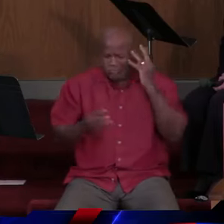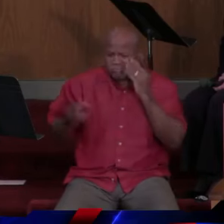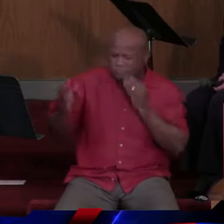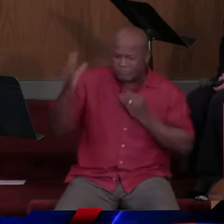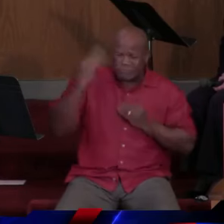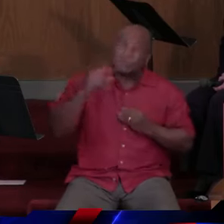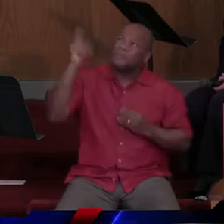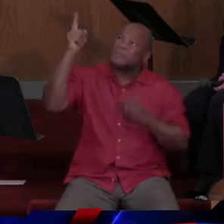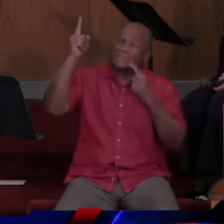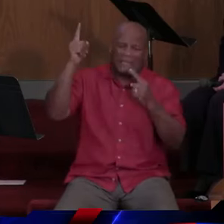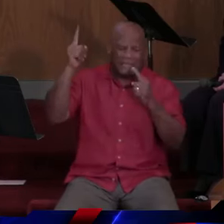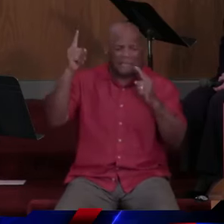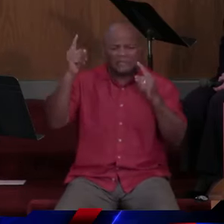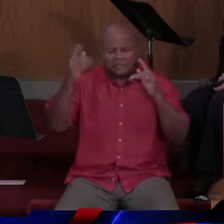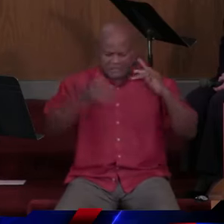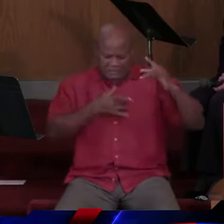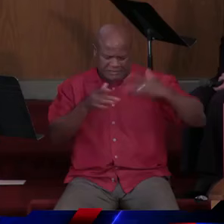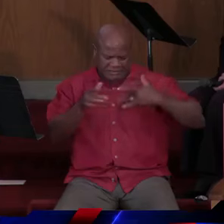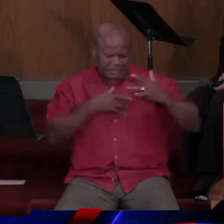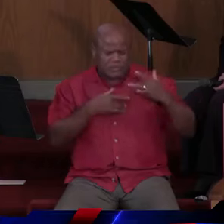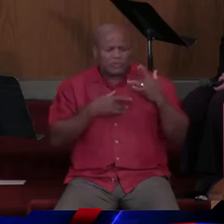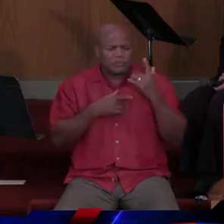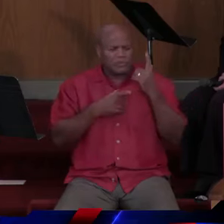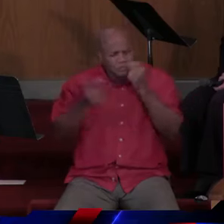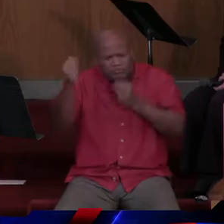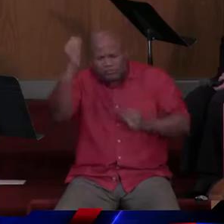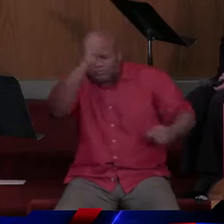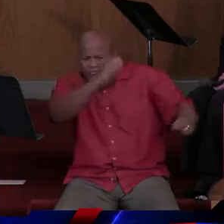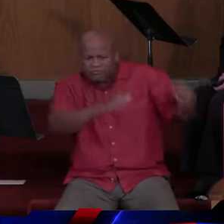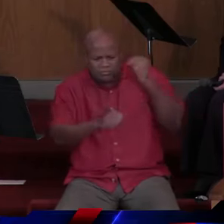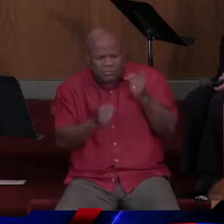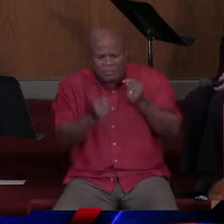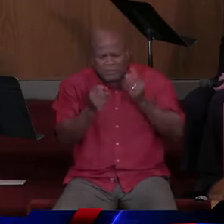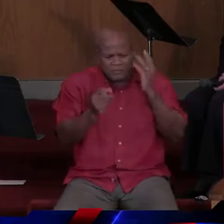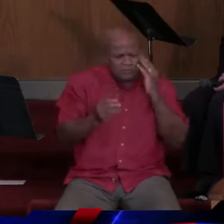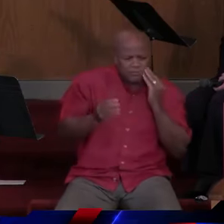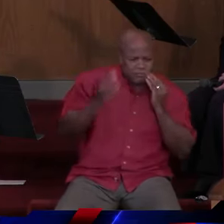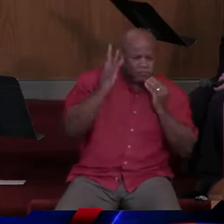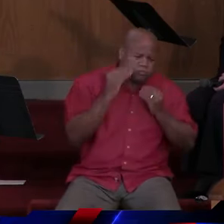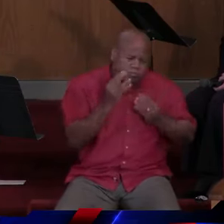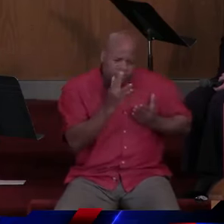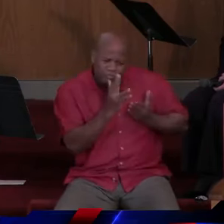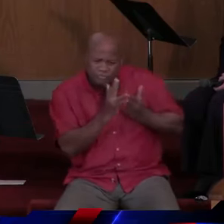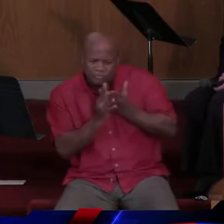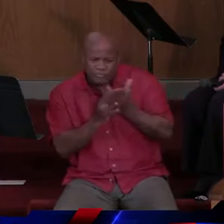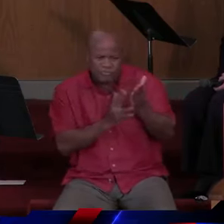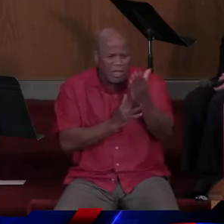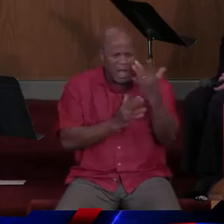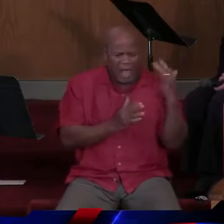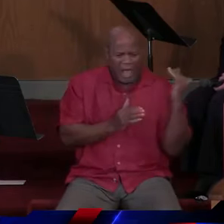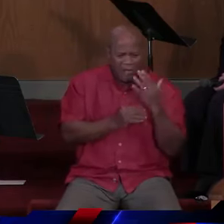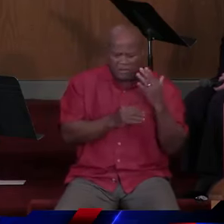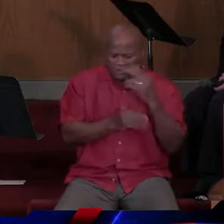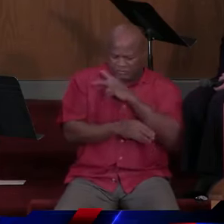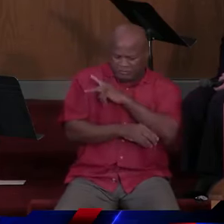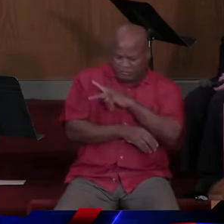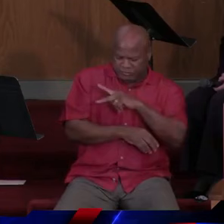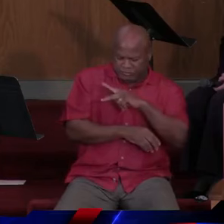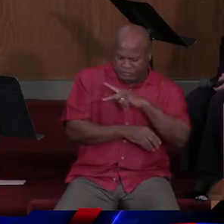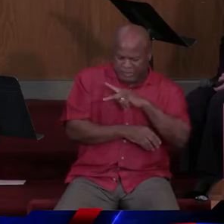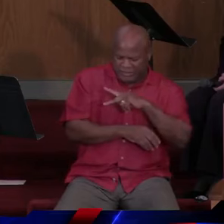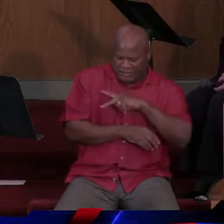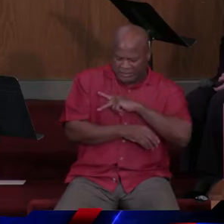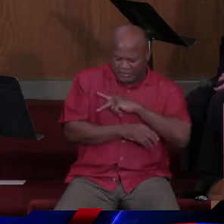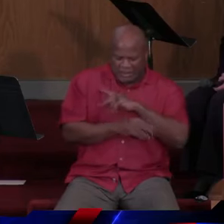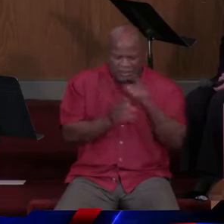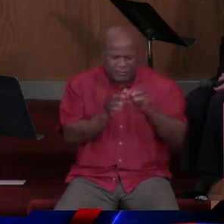consider it pure joy for the trials that we're going through, because it's perfecting our spiritual character, God. And